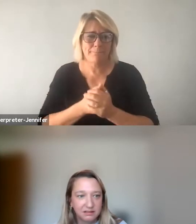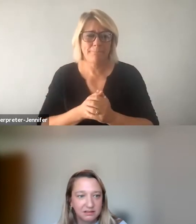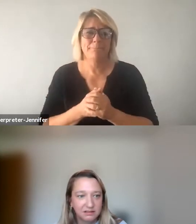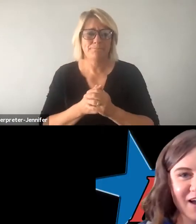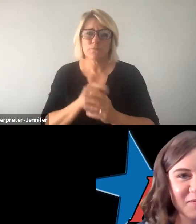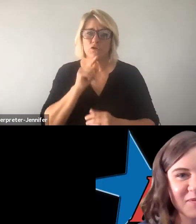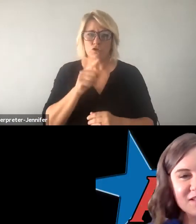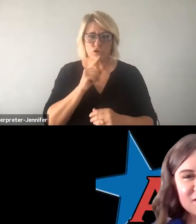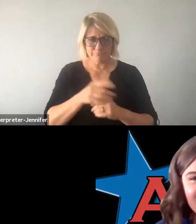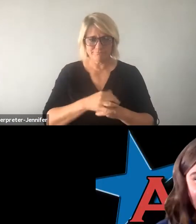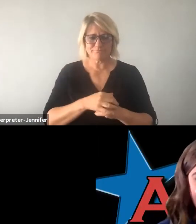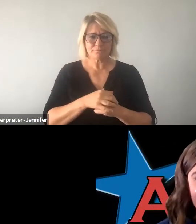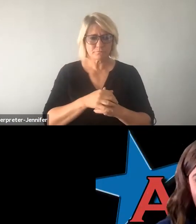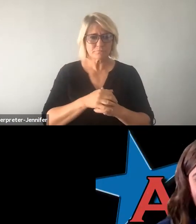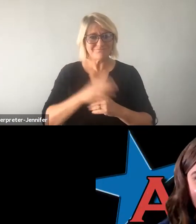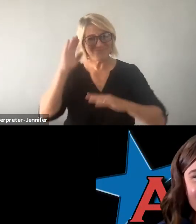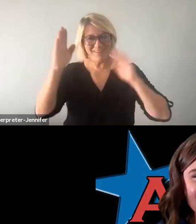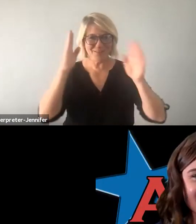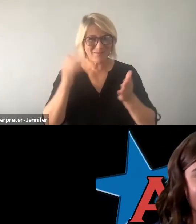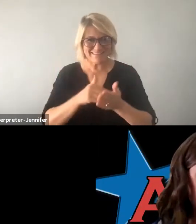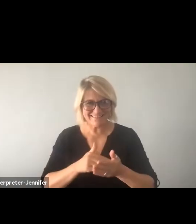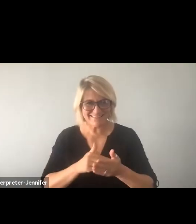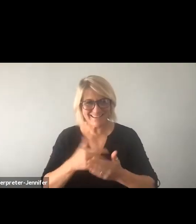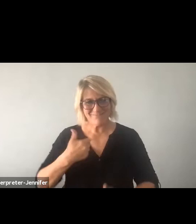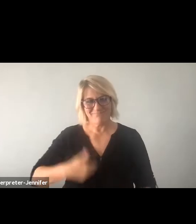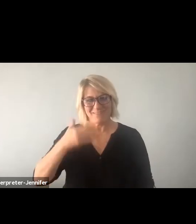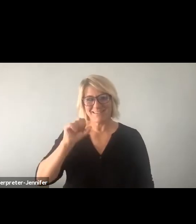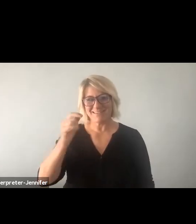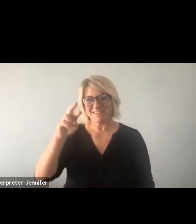Yeah. So hello again, everybody. This is Sierra again.